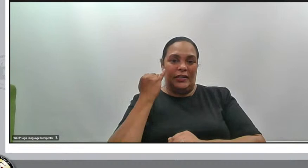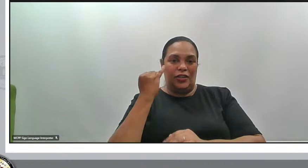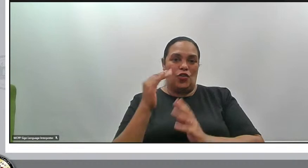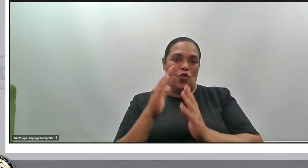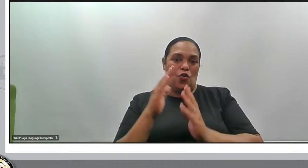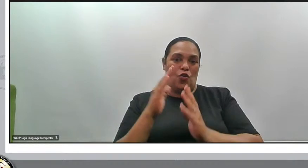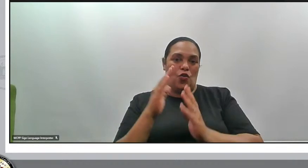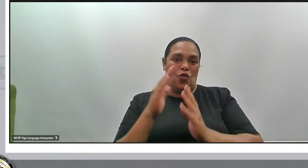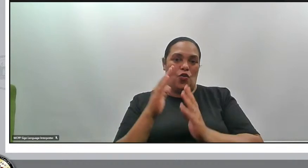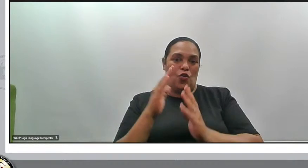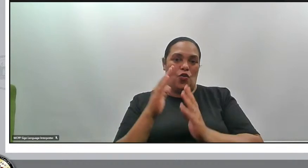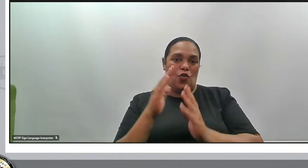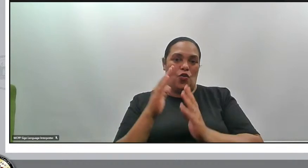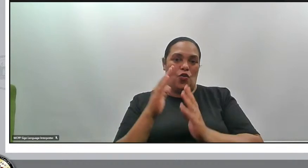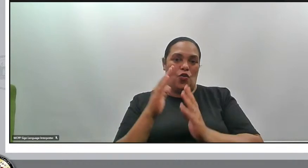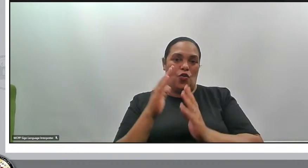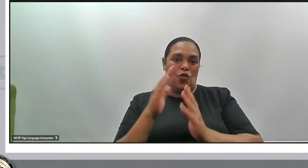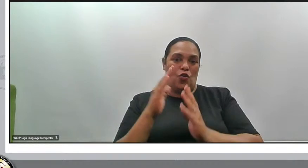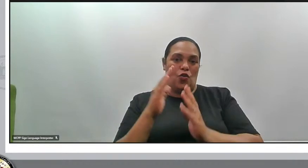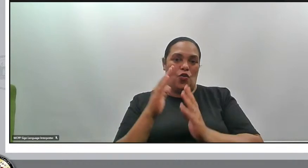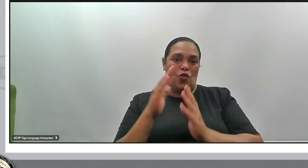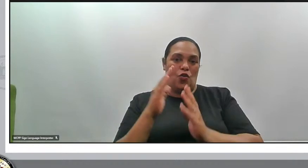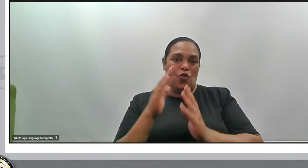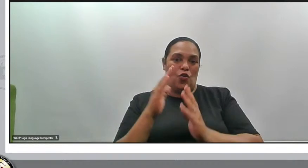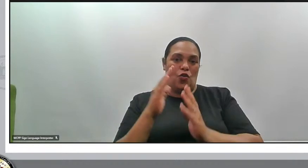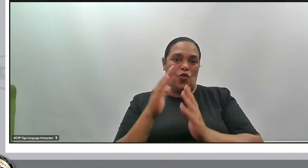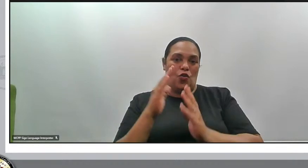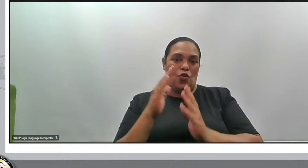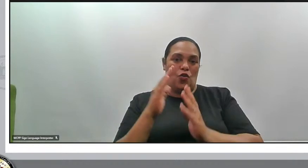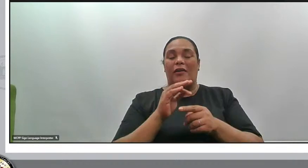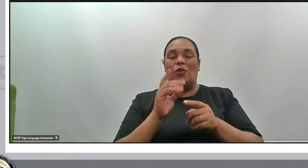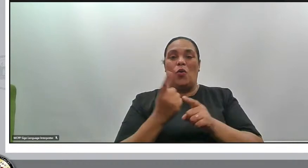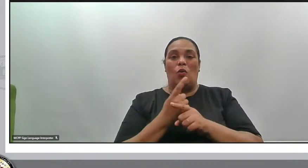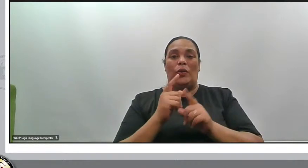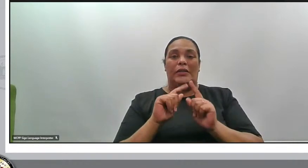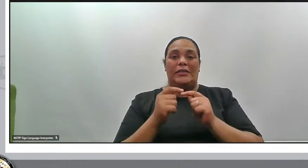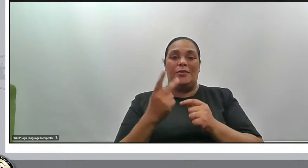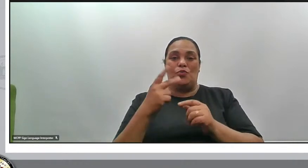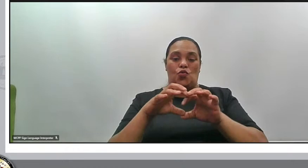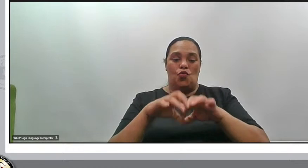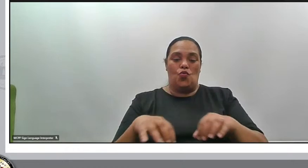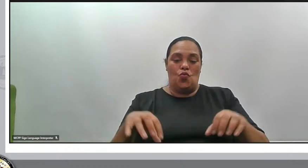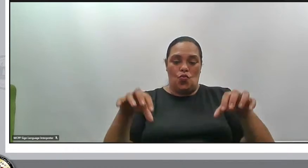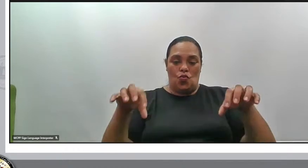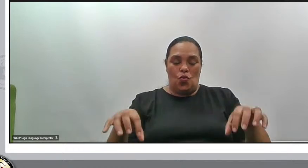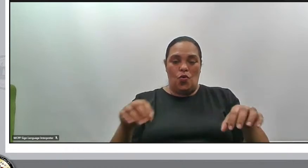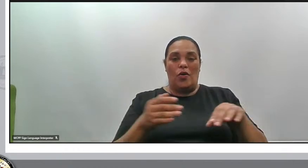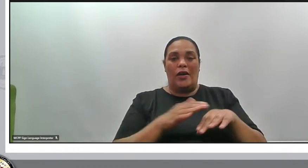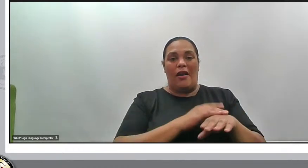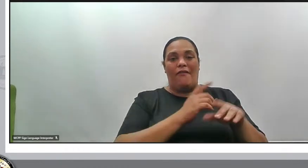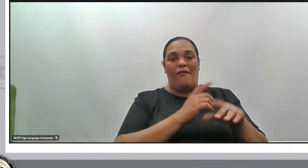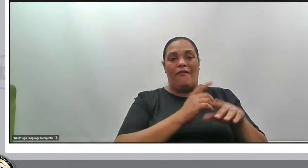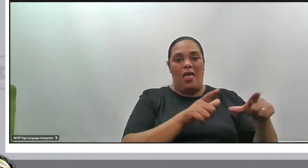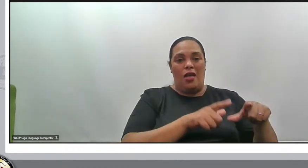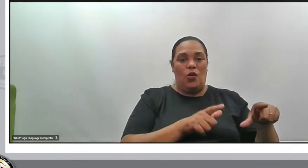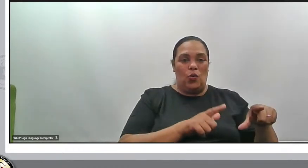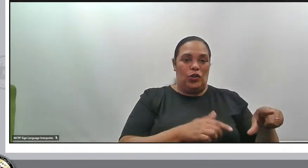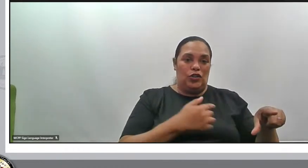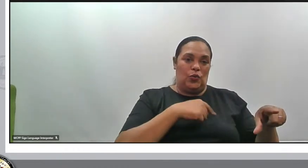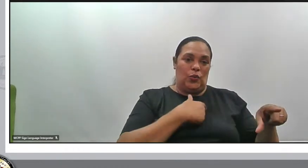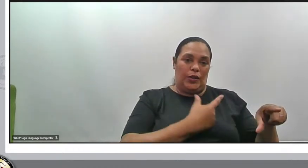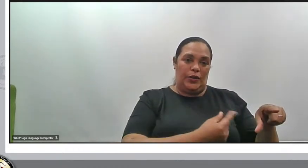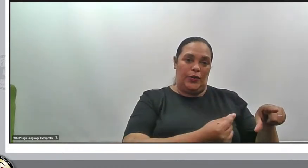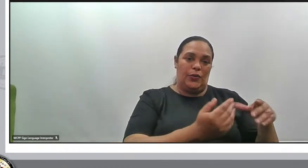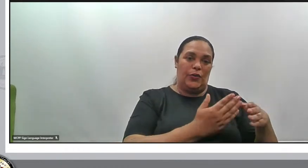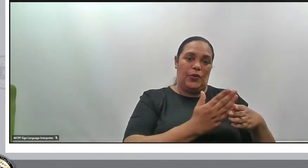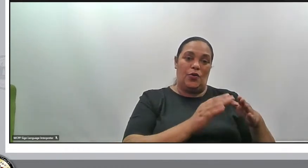workshops over a year, and we often divide into two teams. We cover all the languages throughout